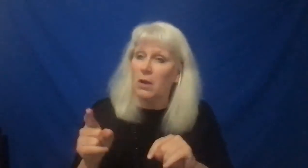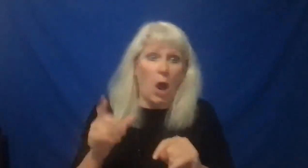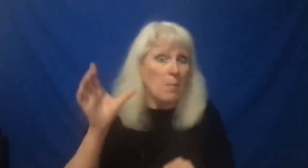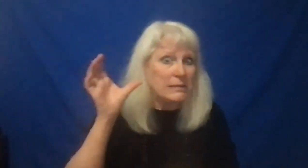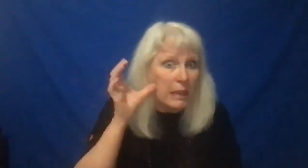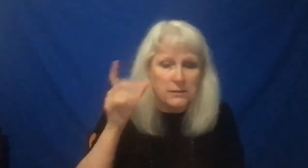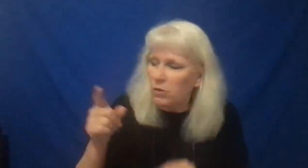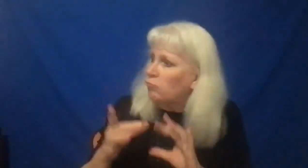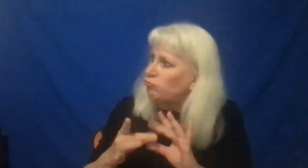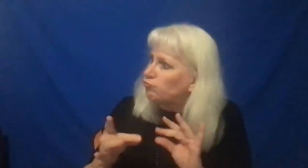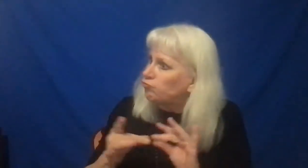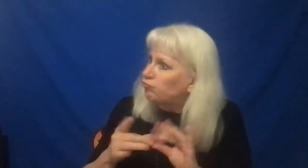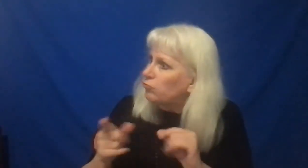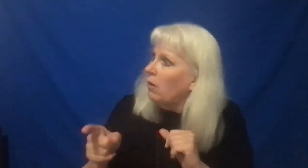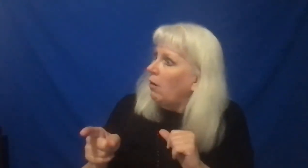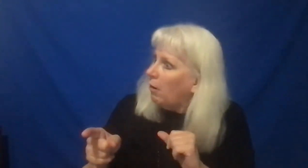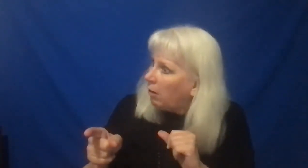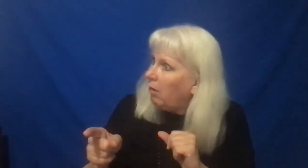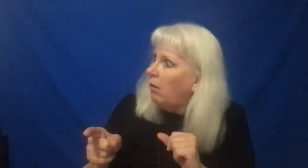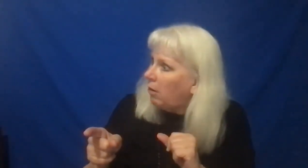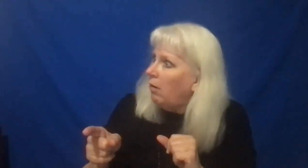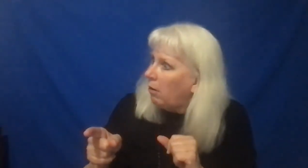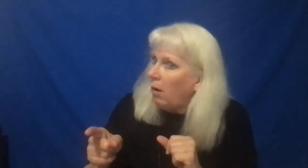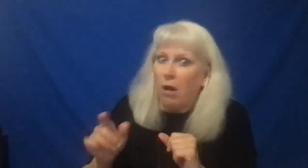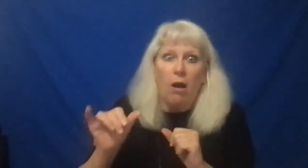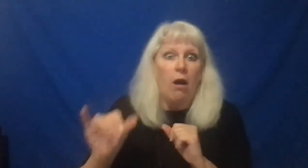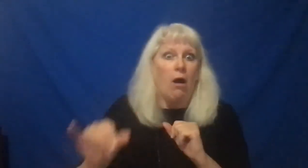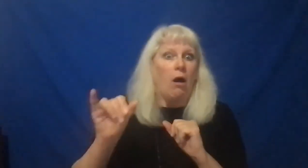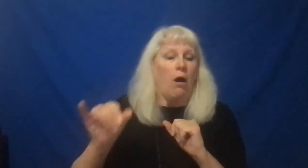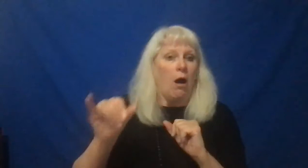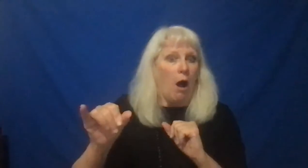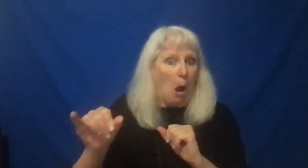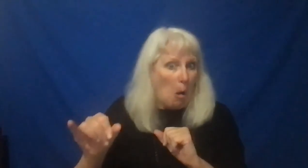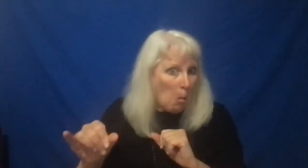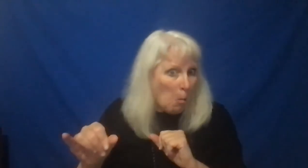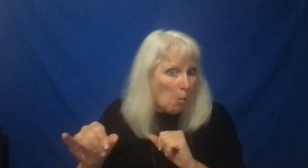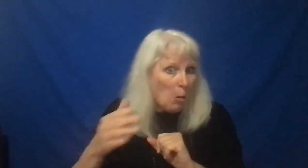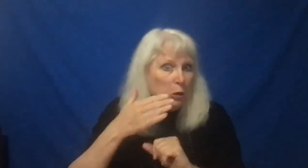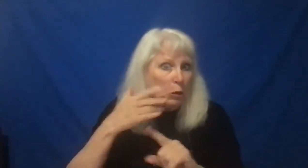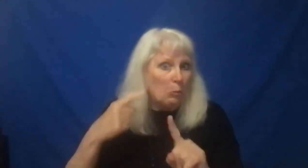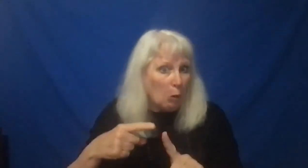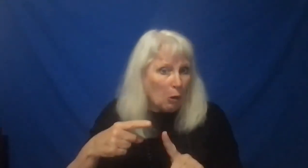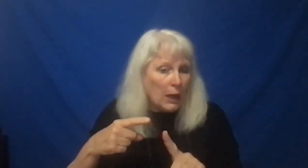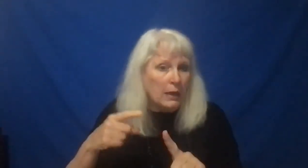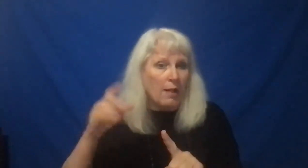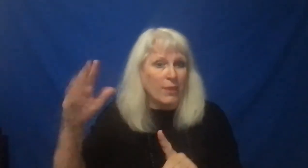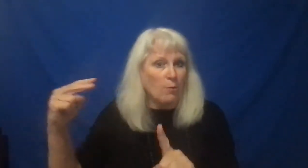that we also are getting all the aspects of truth that enables us to make the